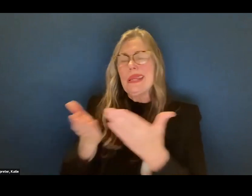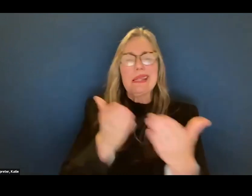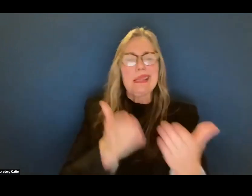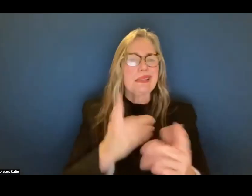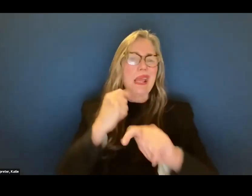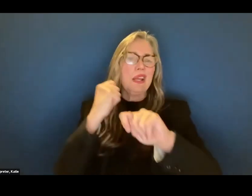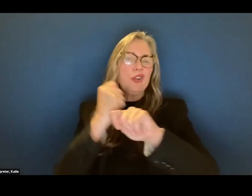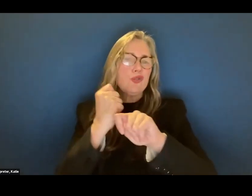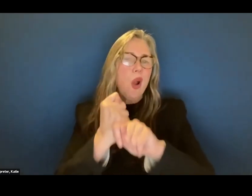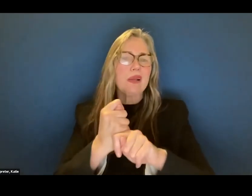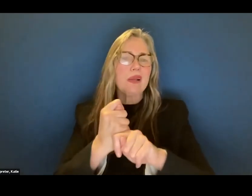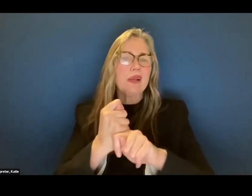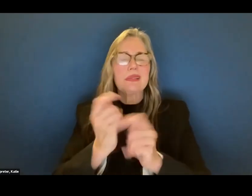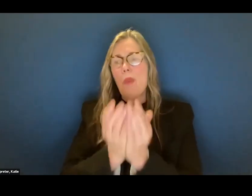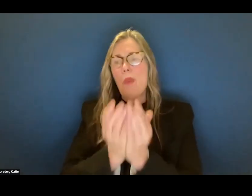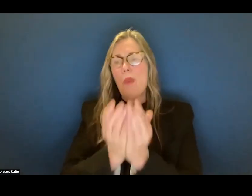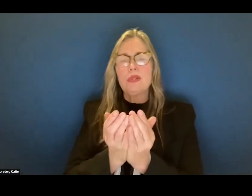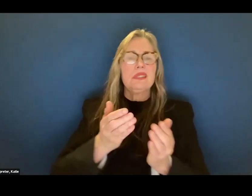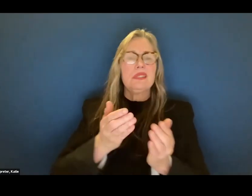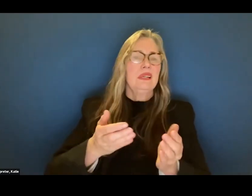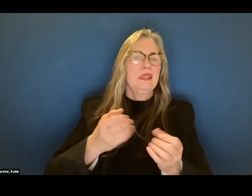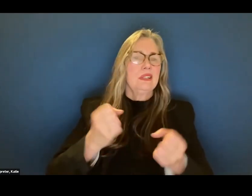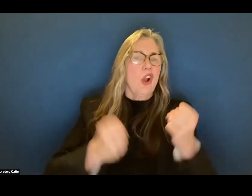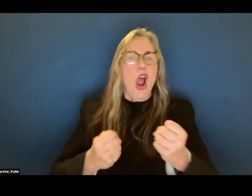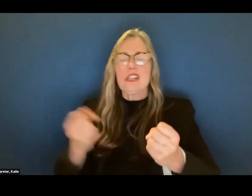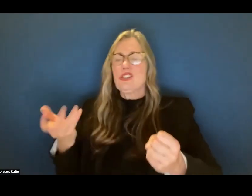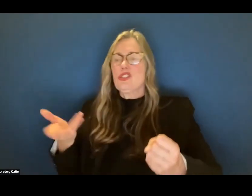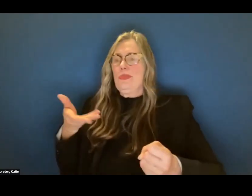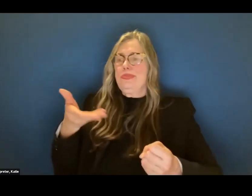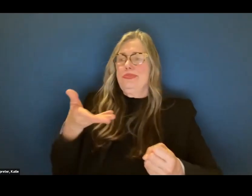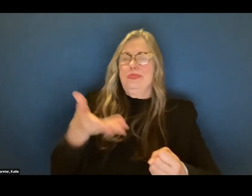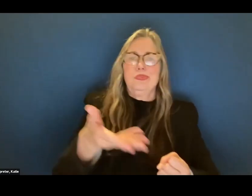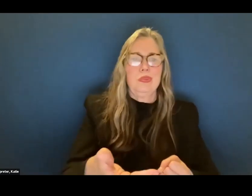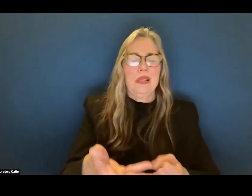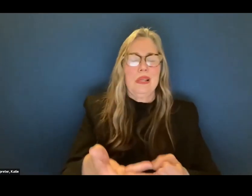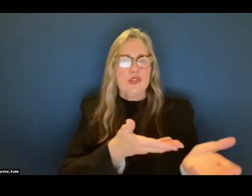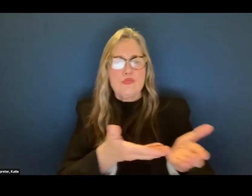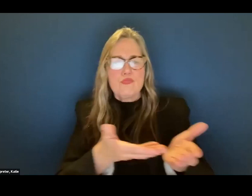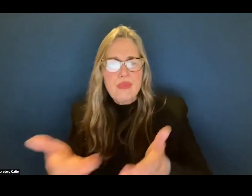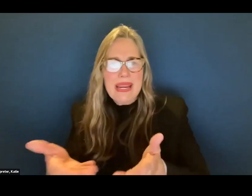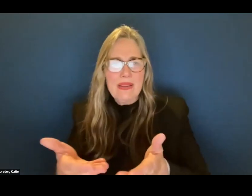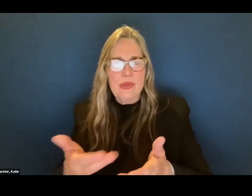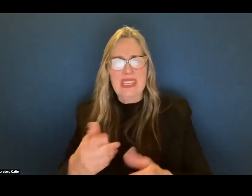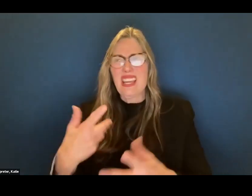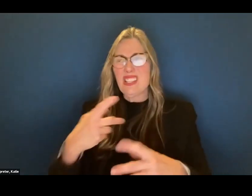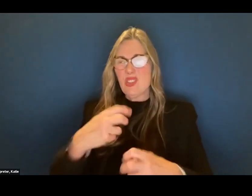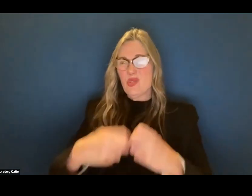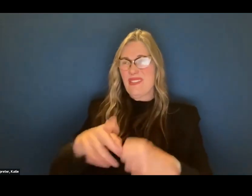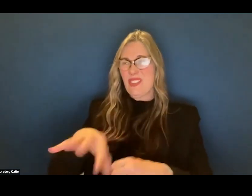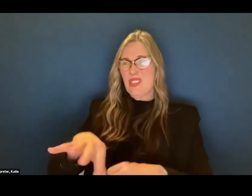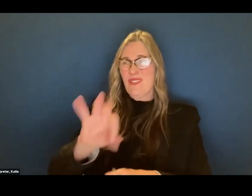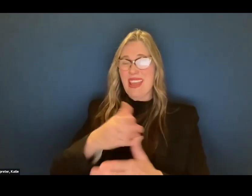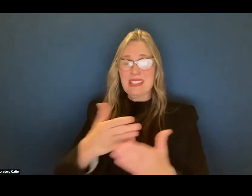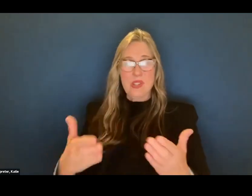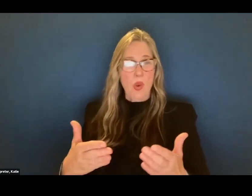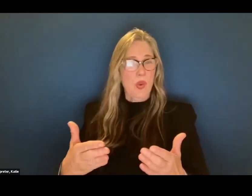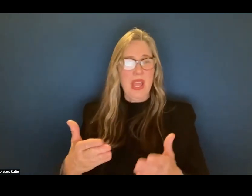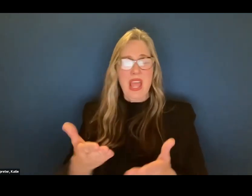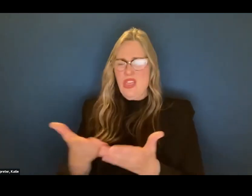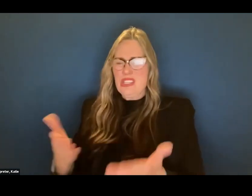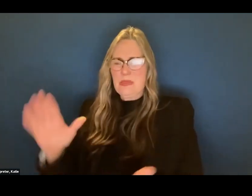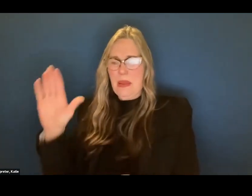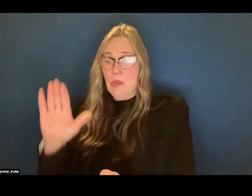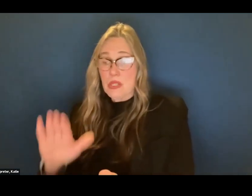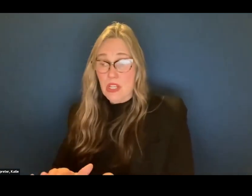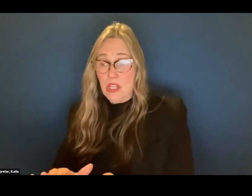So it was very difficult to get all those things that we tried to get. So the the combination of low supply and